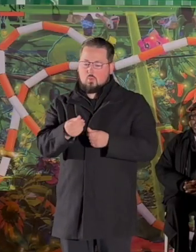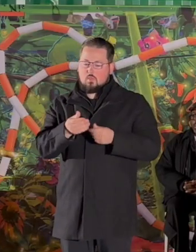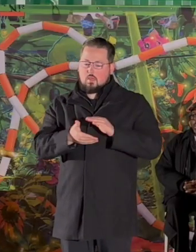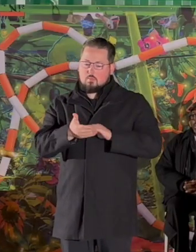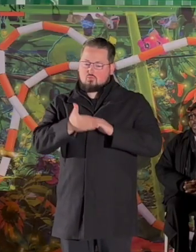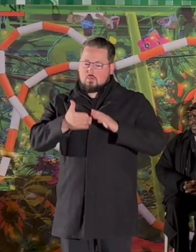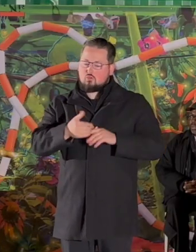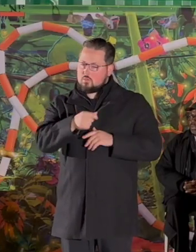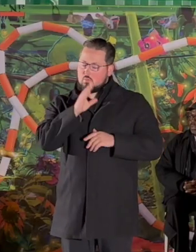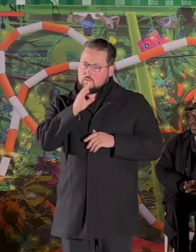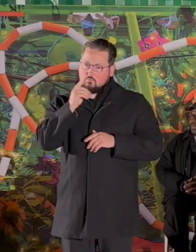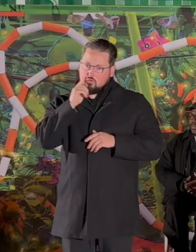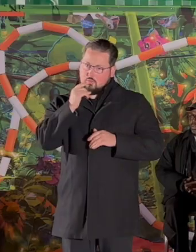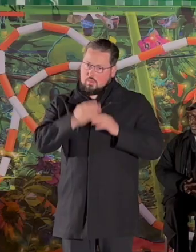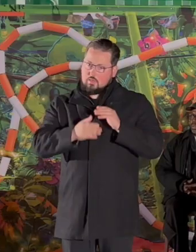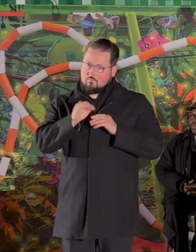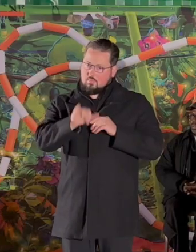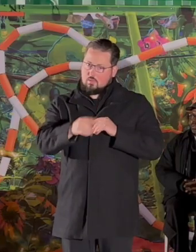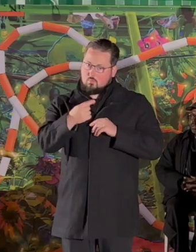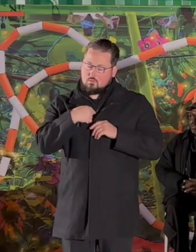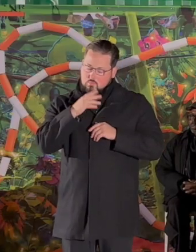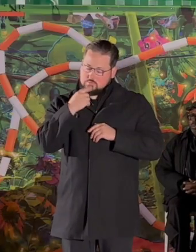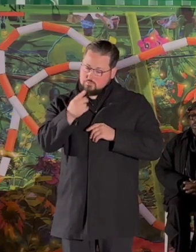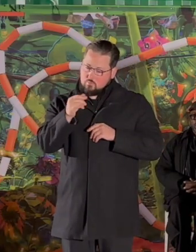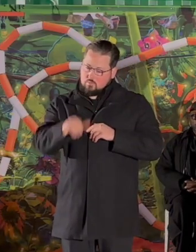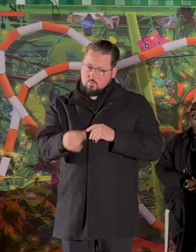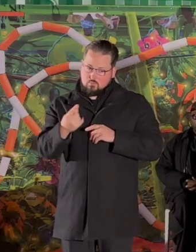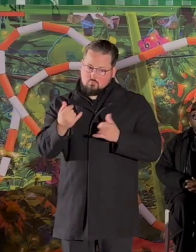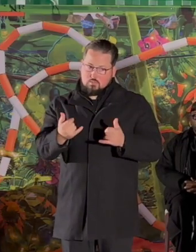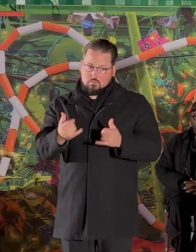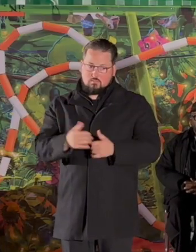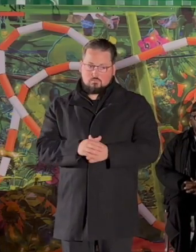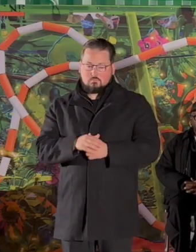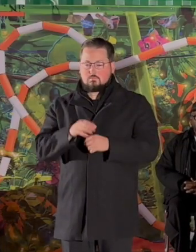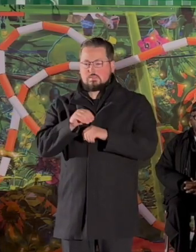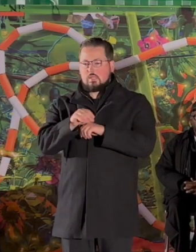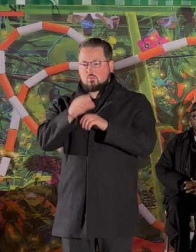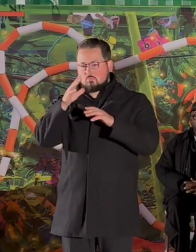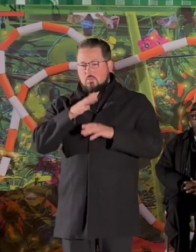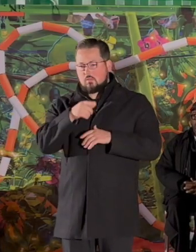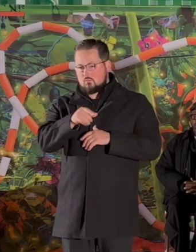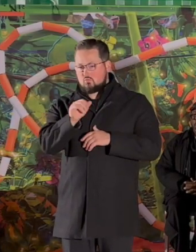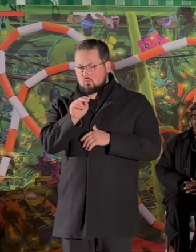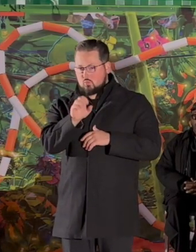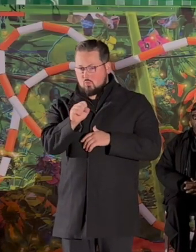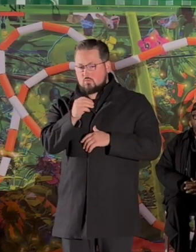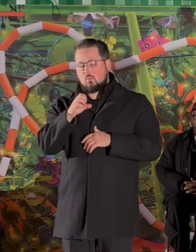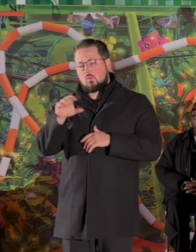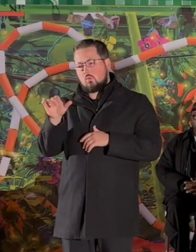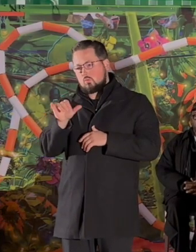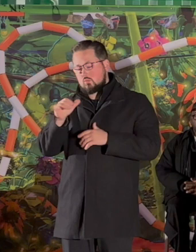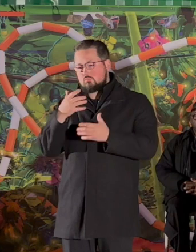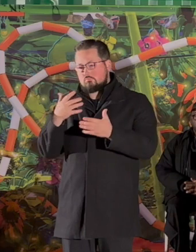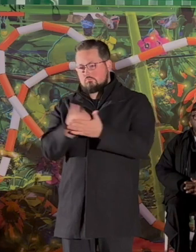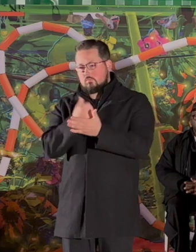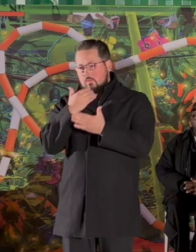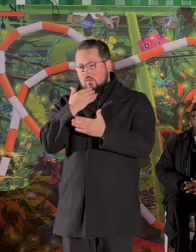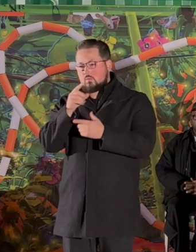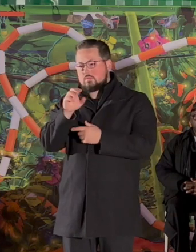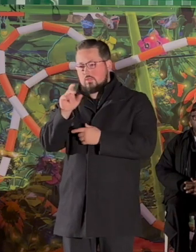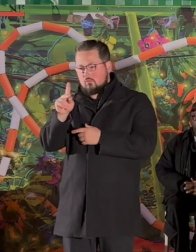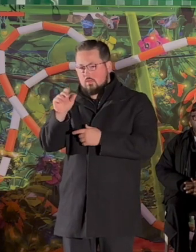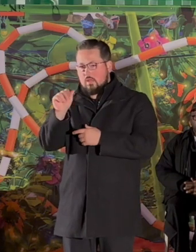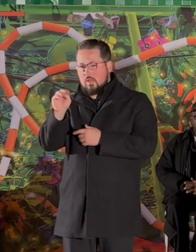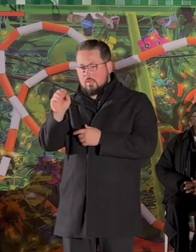is never going to hear the end of that one. Let me tell you that right now. Councilman Jones. I also want to thank my good friend Derek Adams